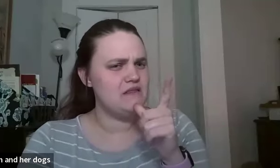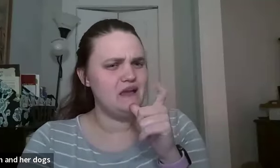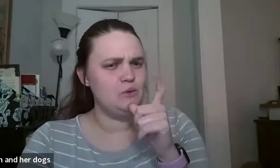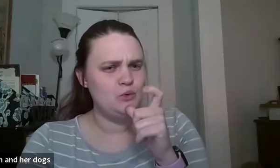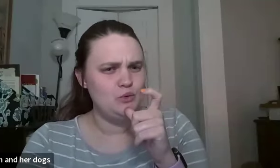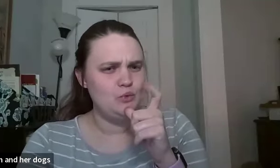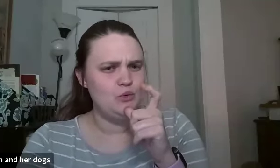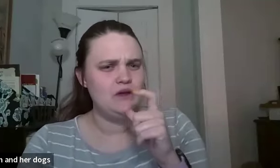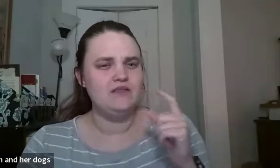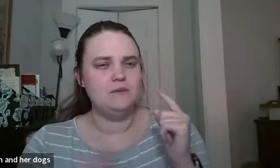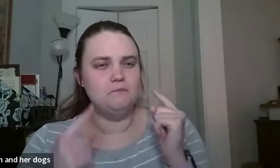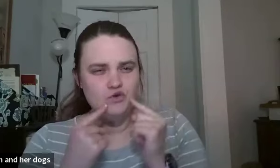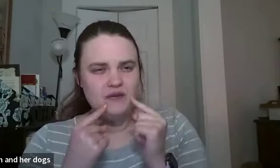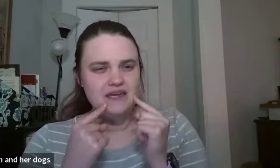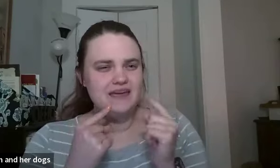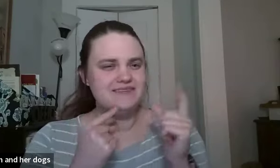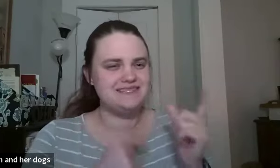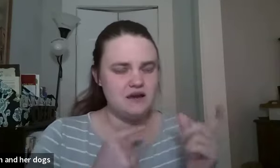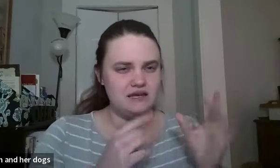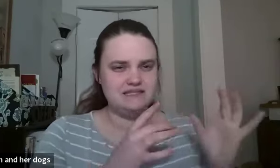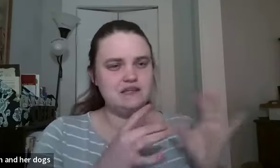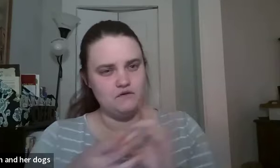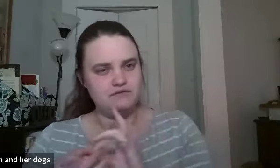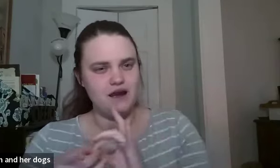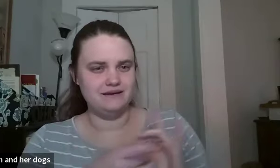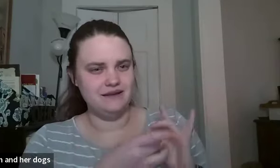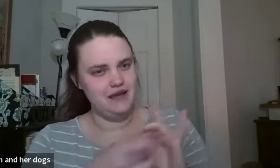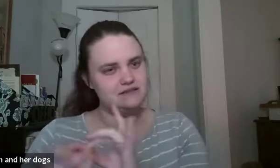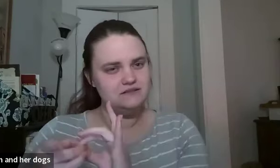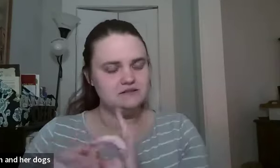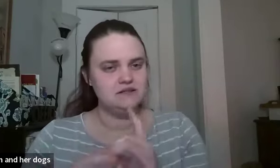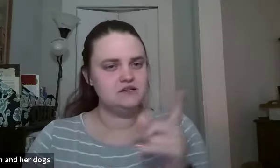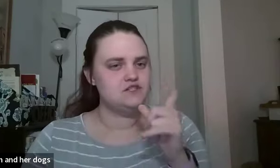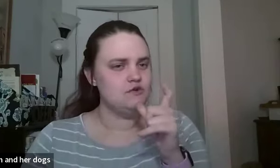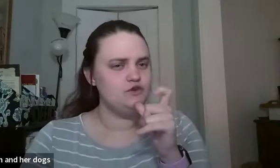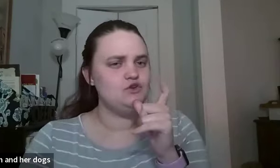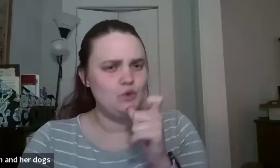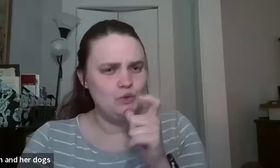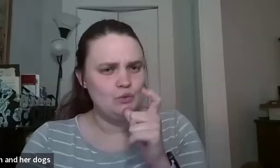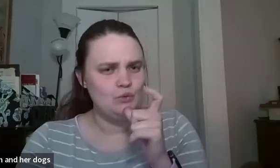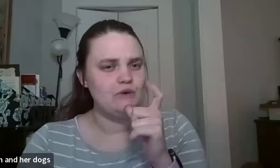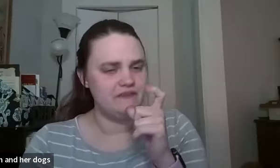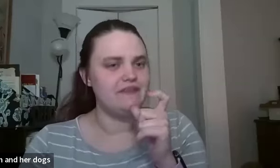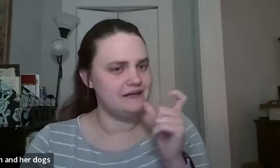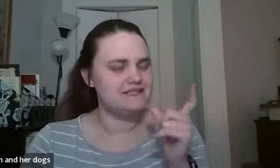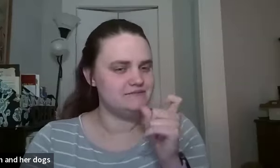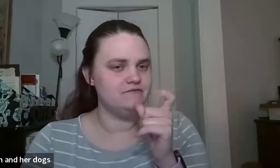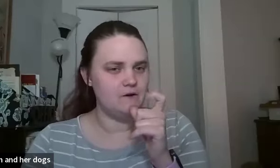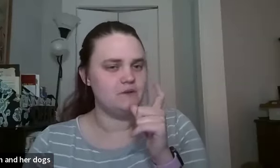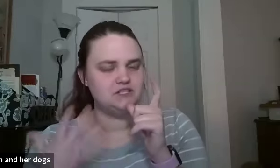like, the movement and the sign itself kind of connect. So if you do the ooh with it, that is very much